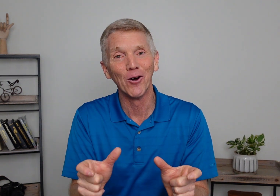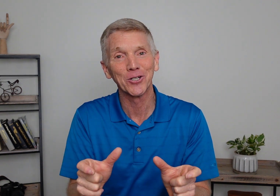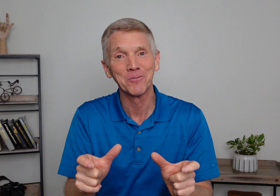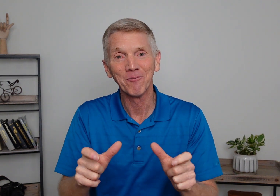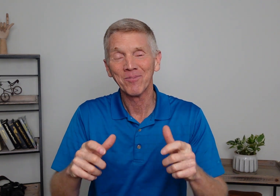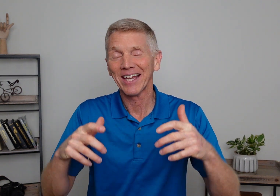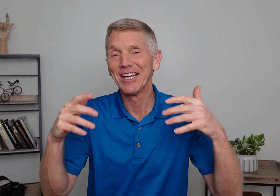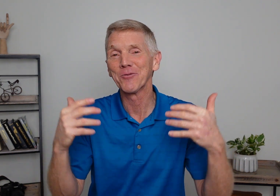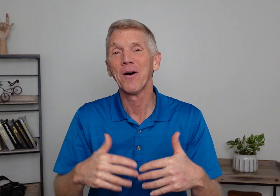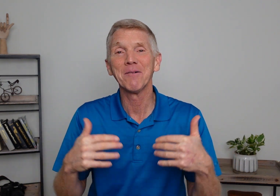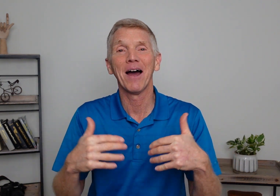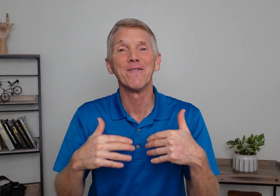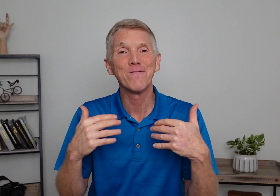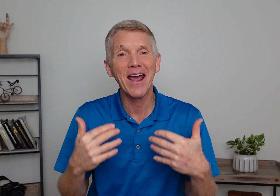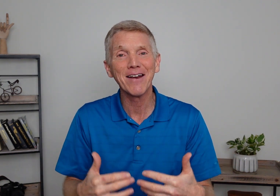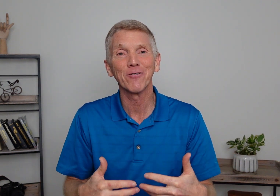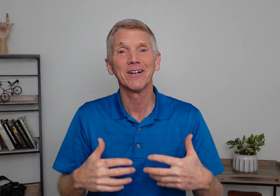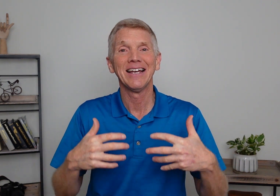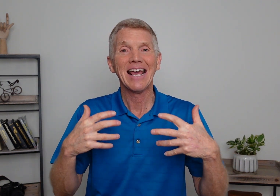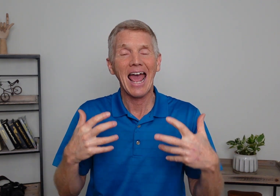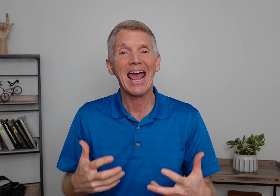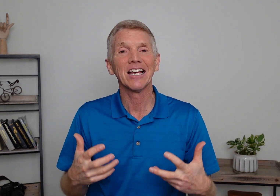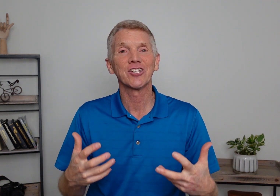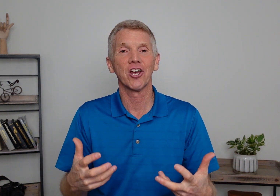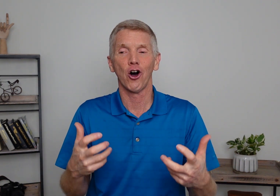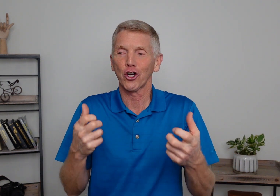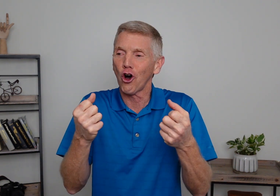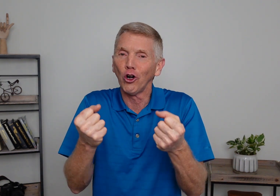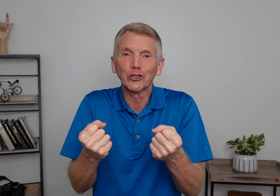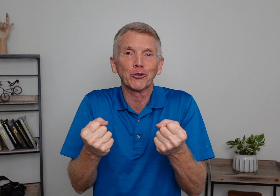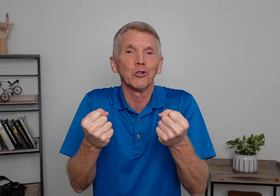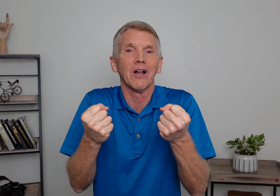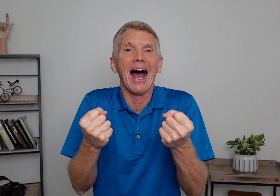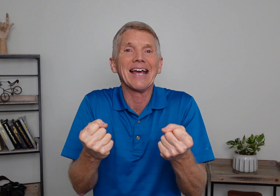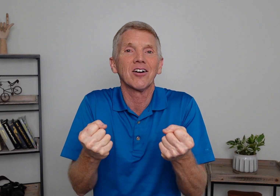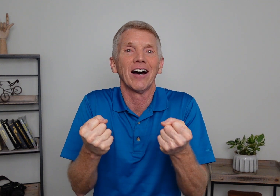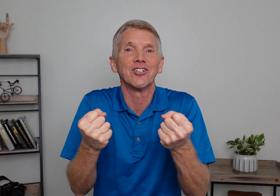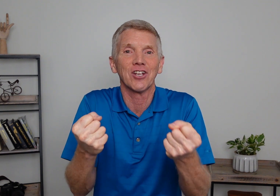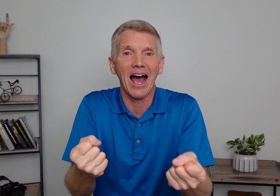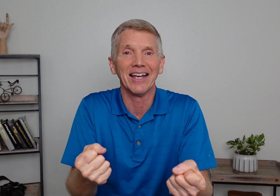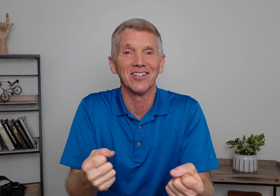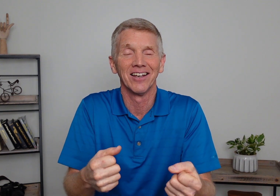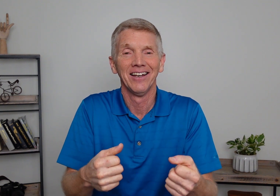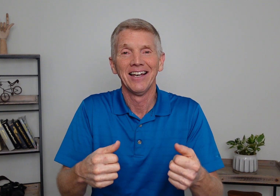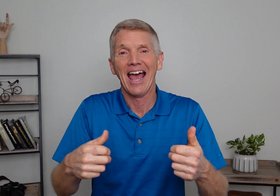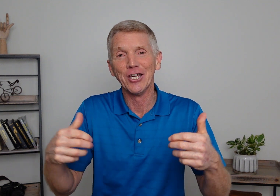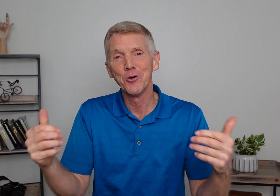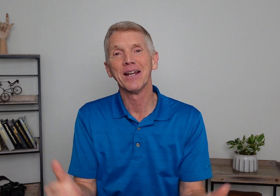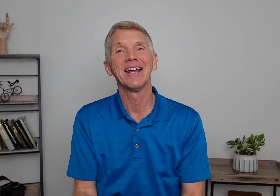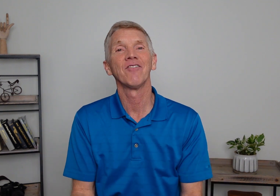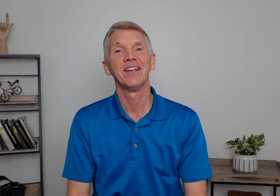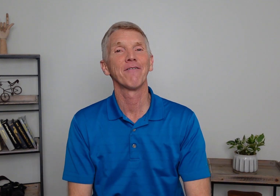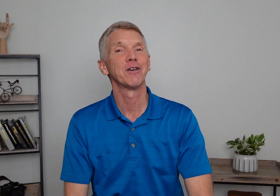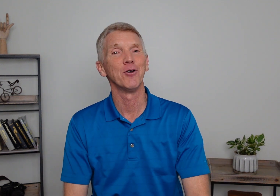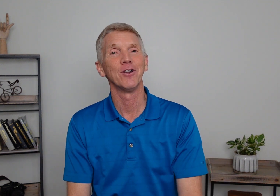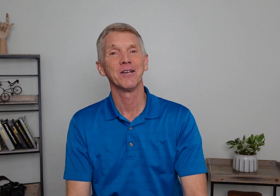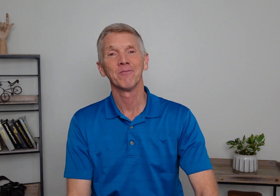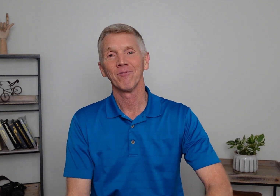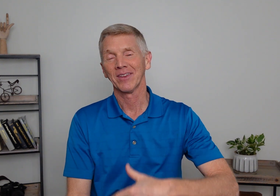emotion. It's one of my favorite ASL cultural icon signs. As you get into the deaf community, as